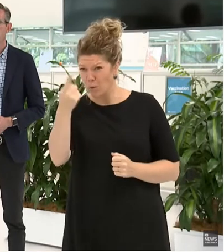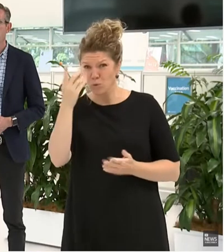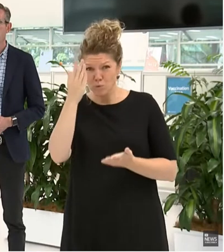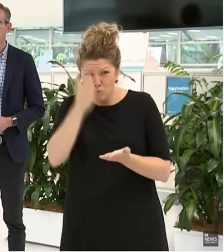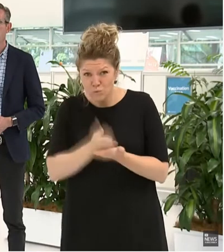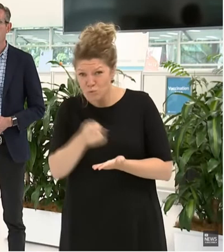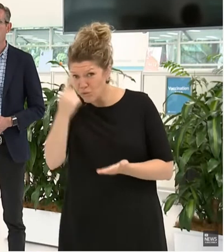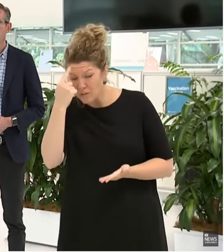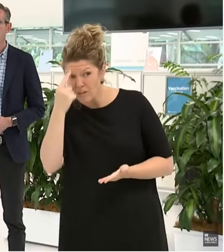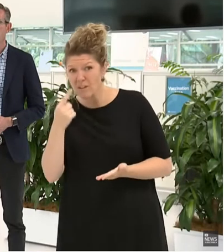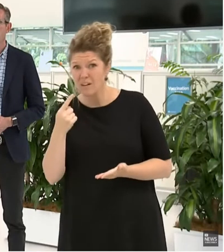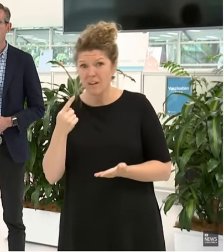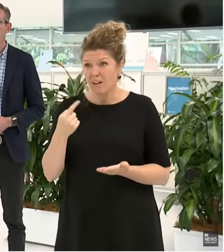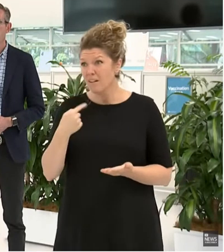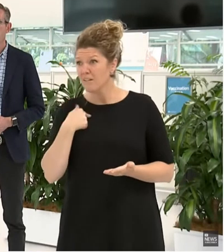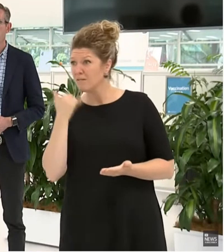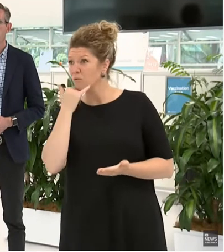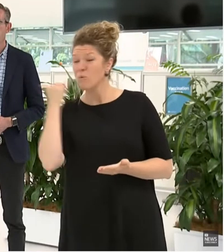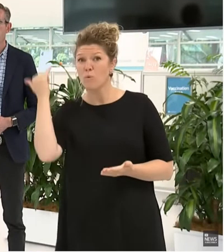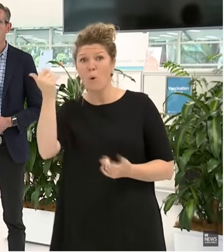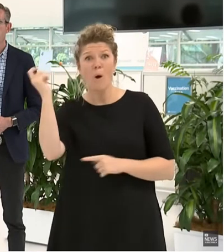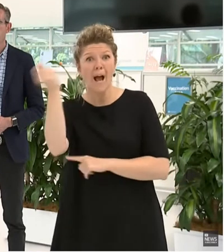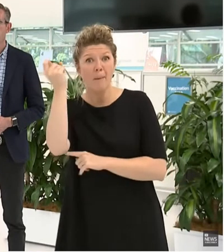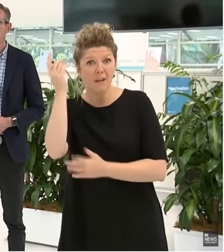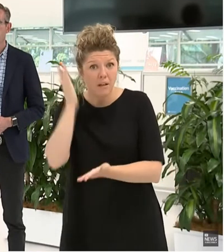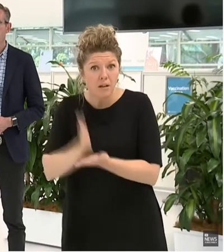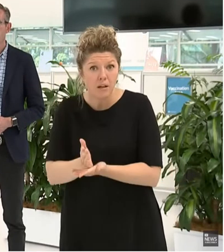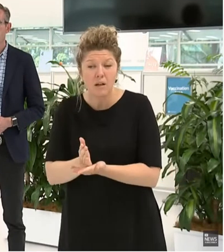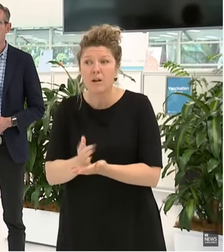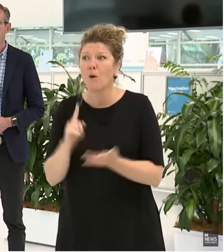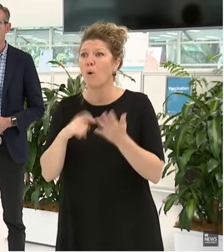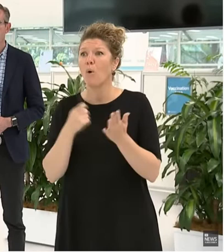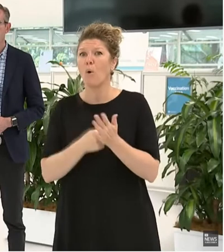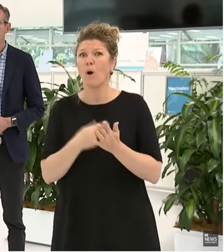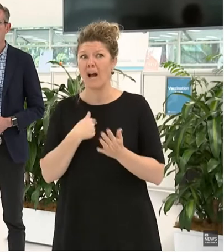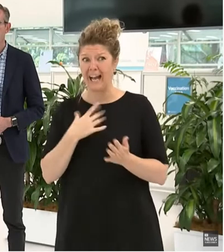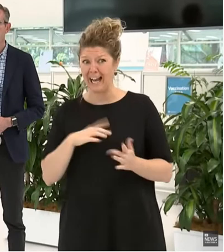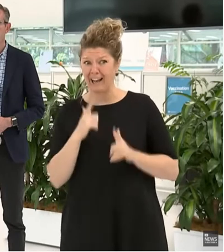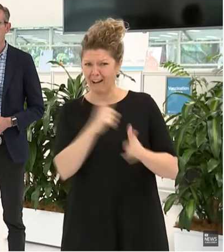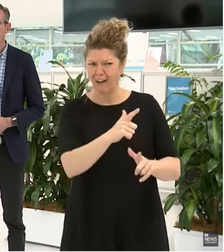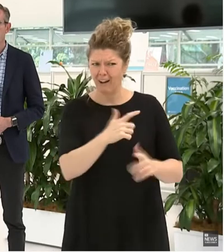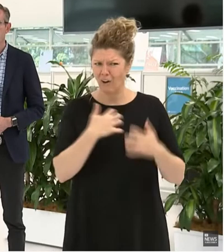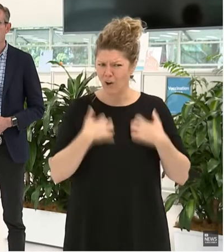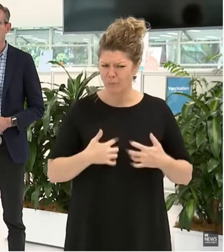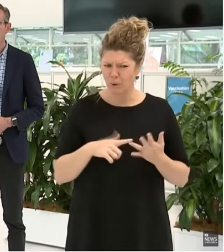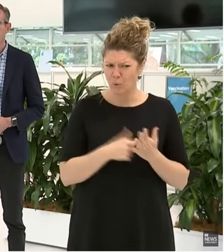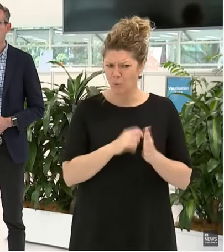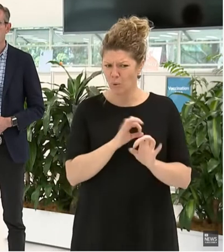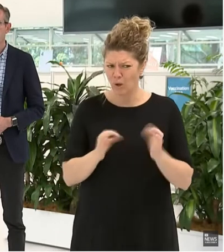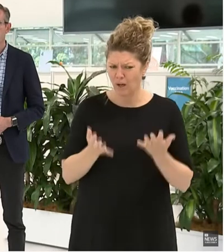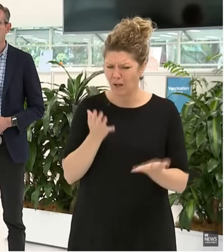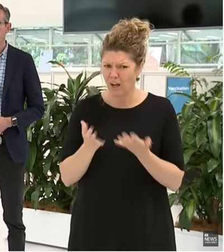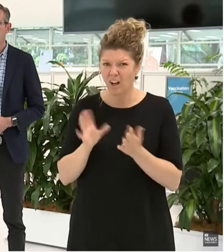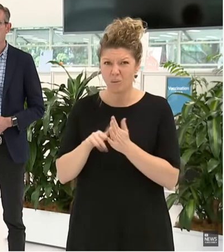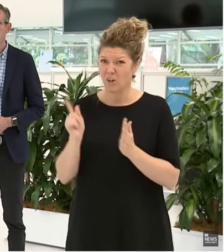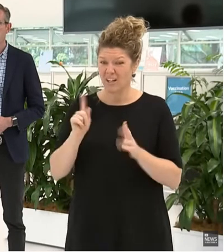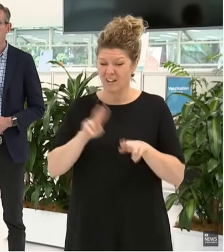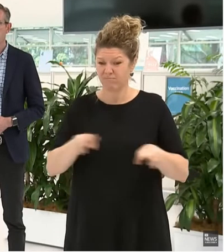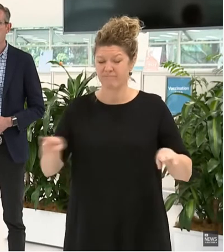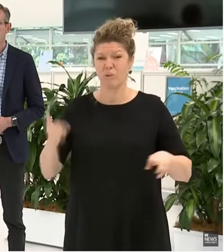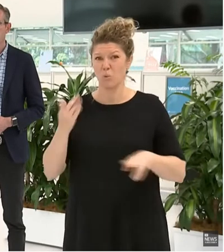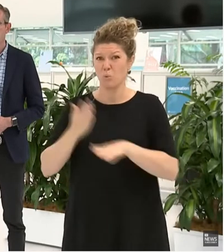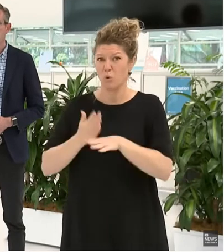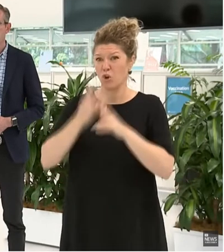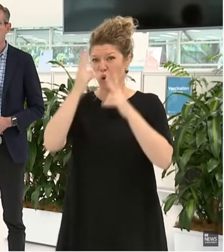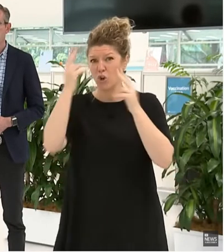really need to call an ambulance, number one, and number two, go to hospital. As I said earlier, everybody in New South Wales